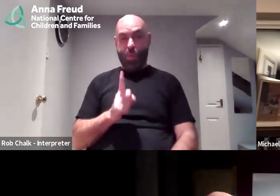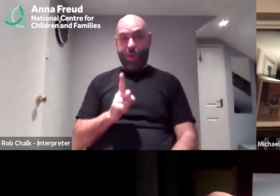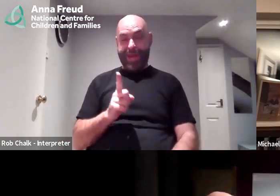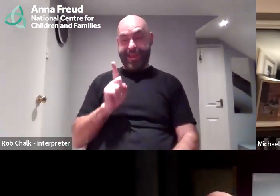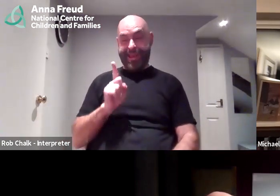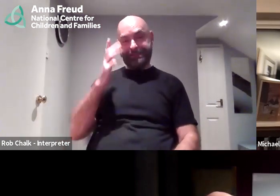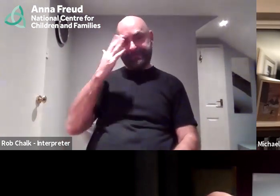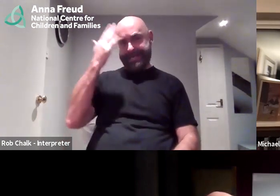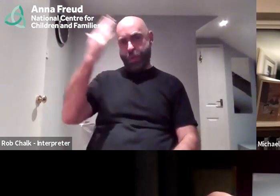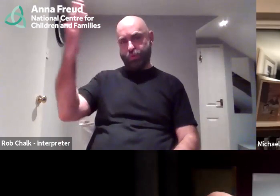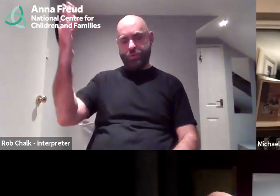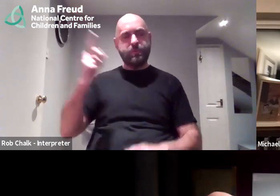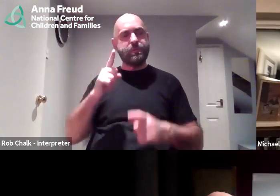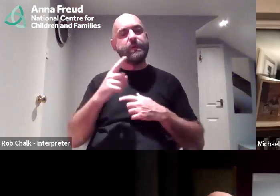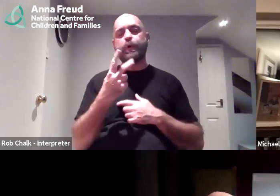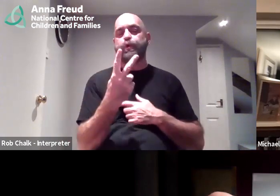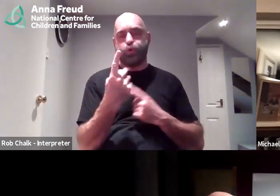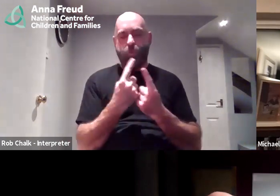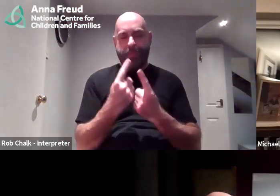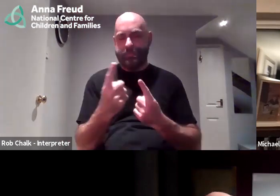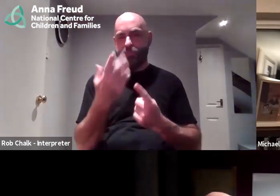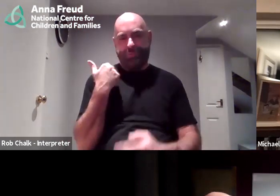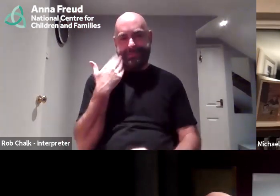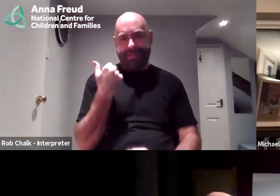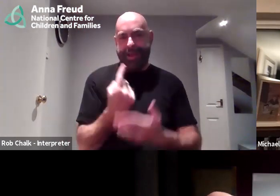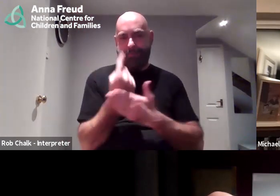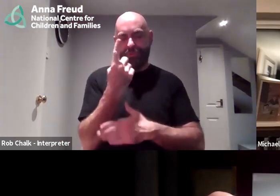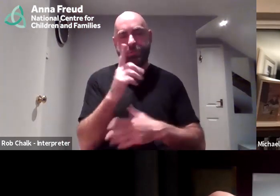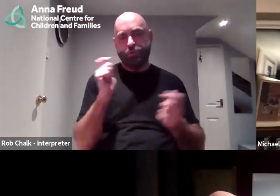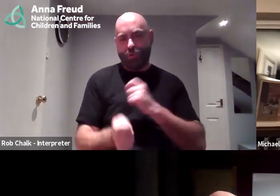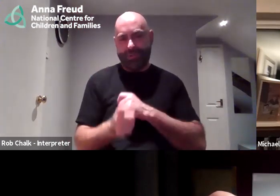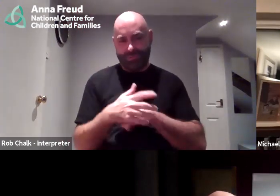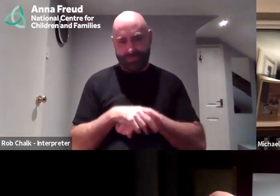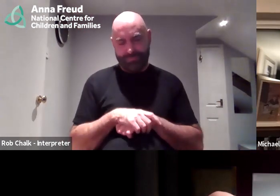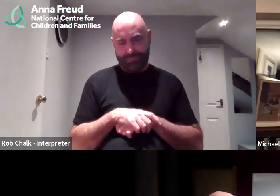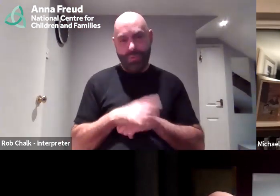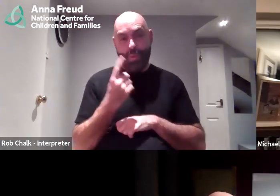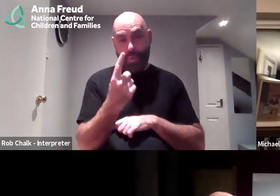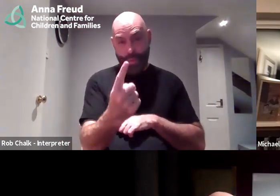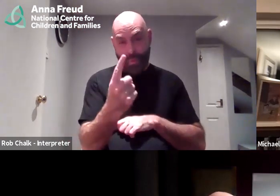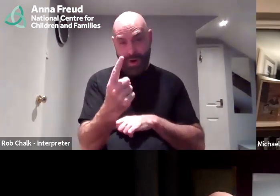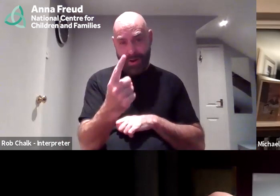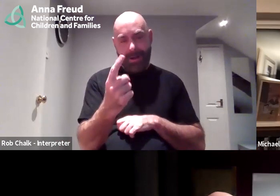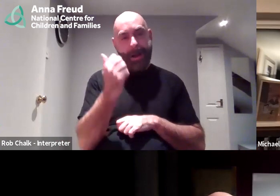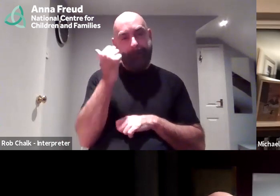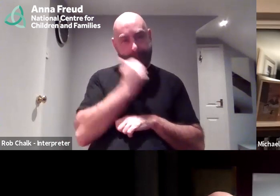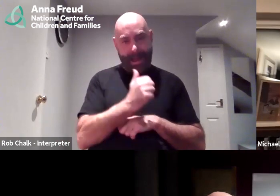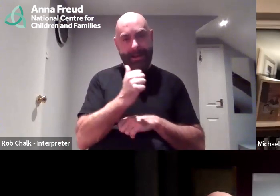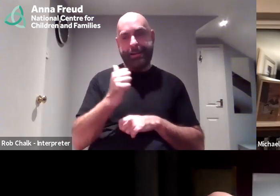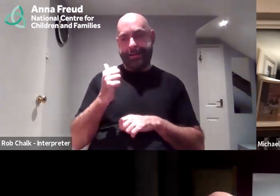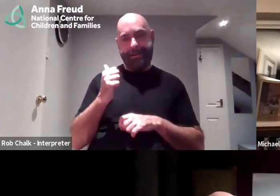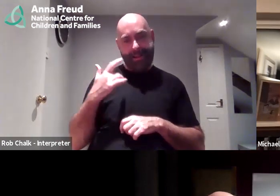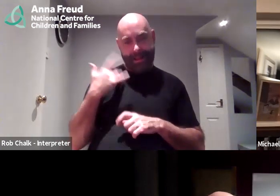delusion. And I think 2 things recently changed that. One was the Black Lives Matter